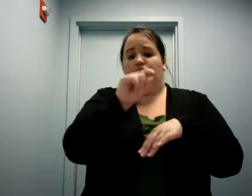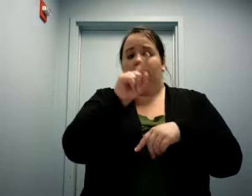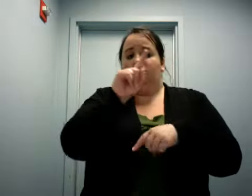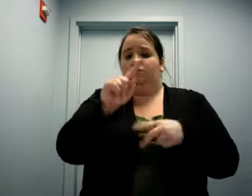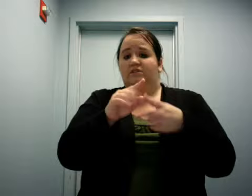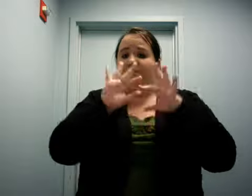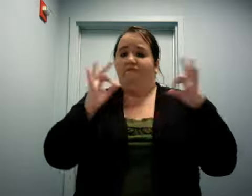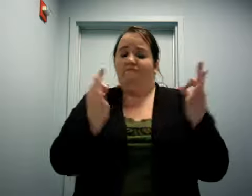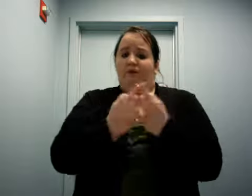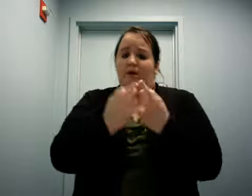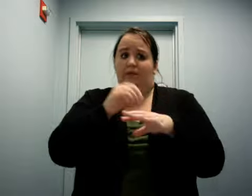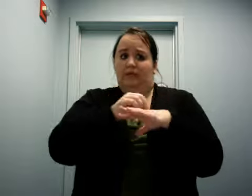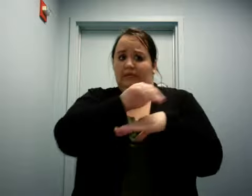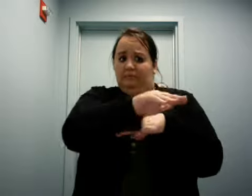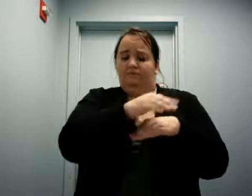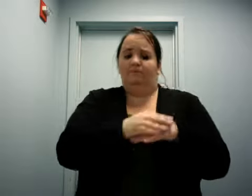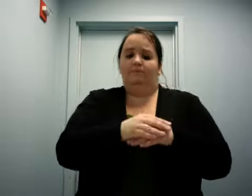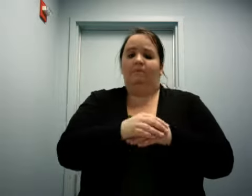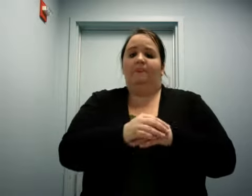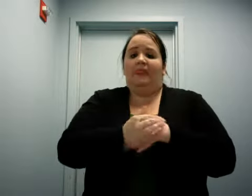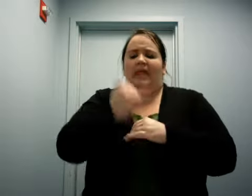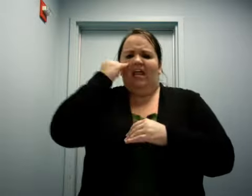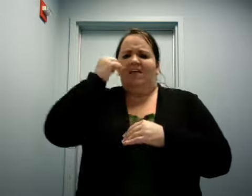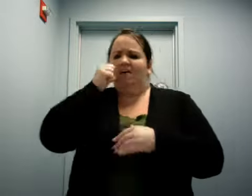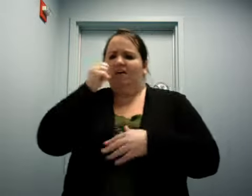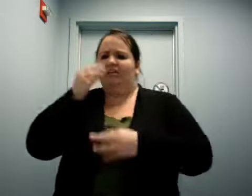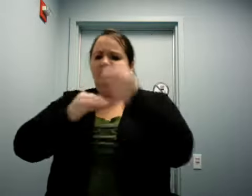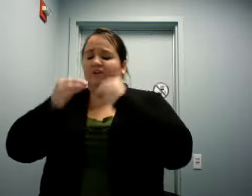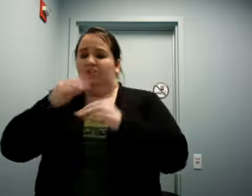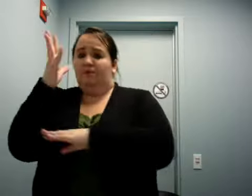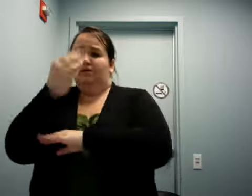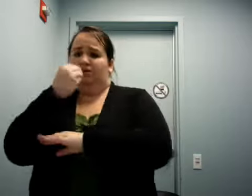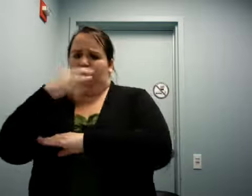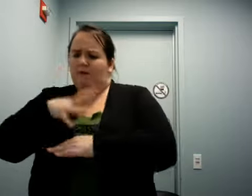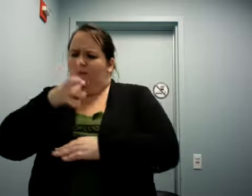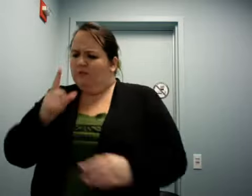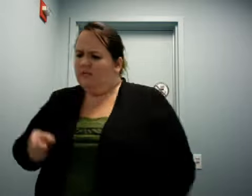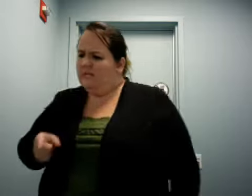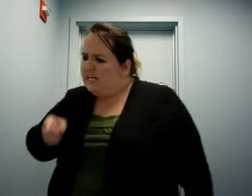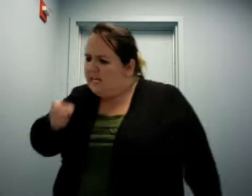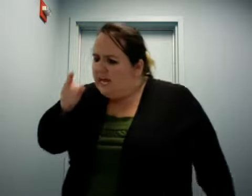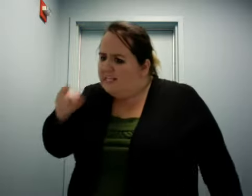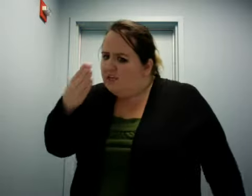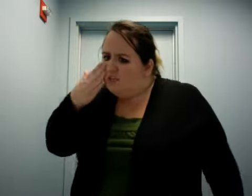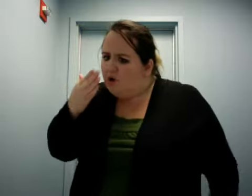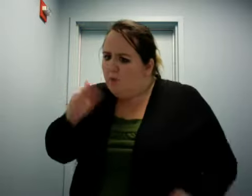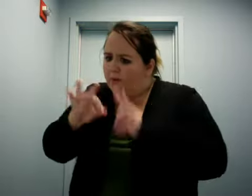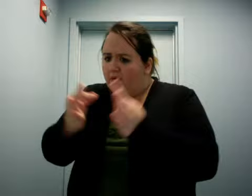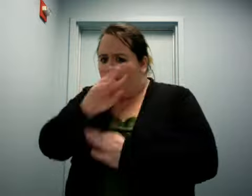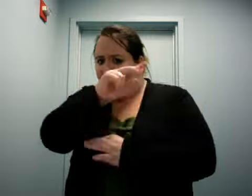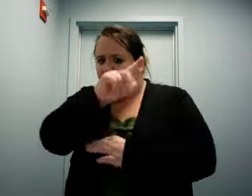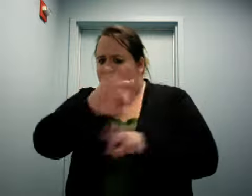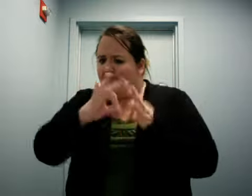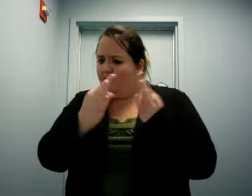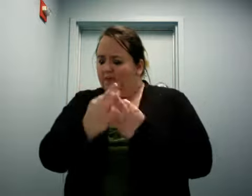And when I didn't finish my dinner, my mother would say, finish your food. Don't you know people like Fide's family have nothing? So I felt